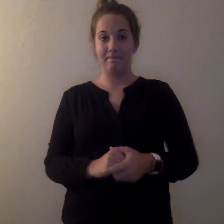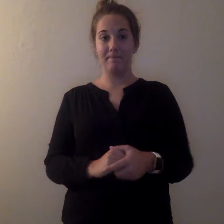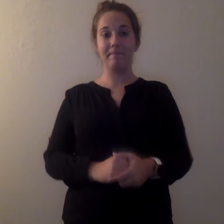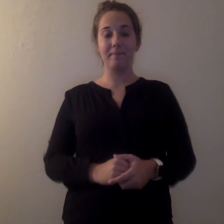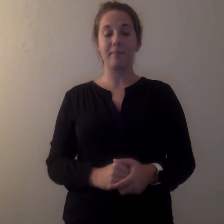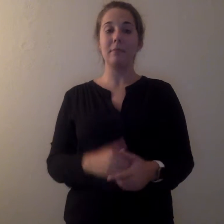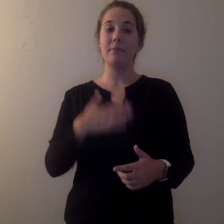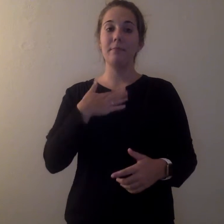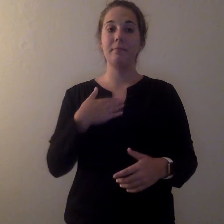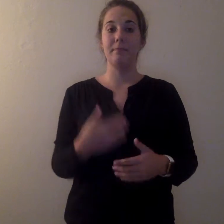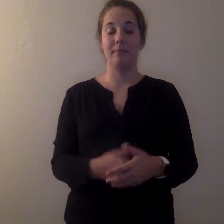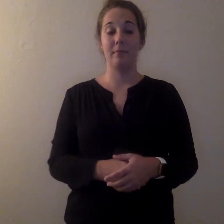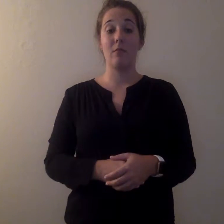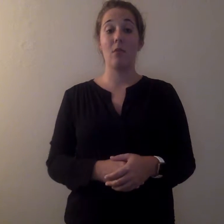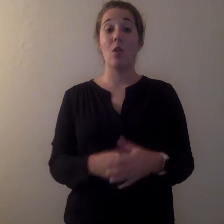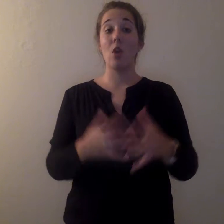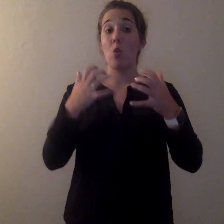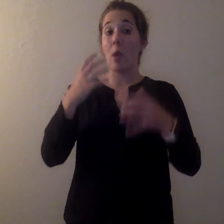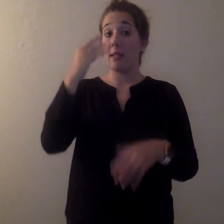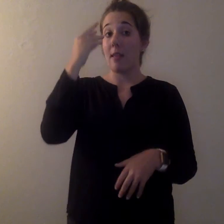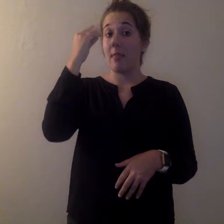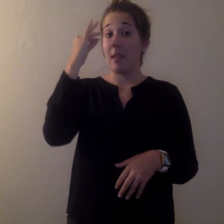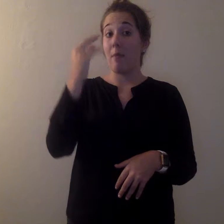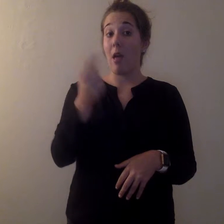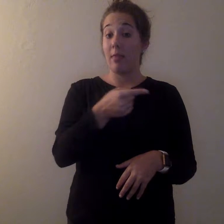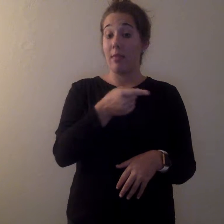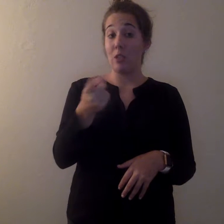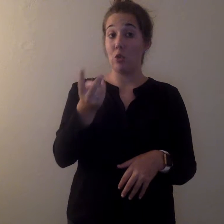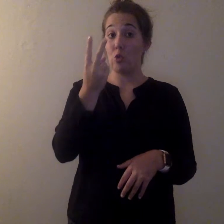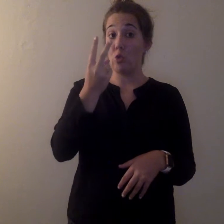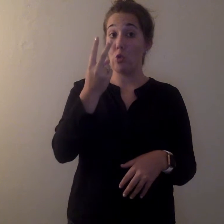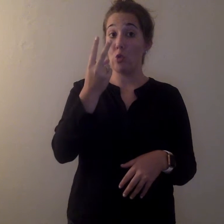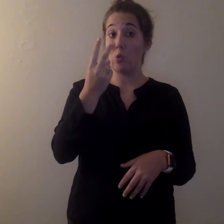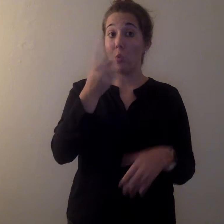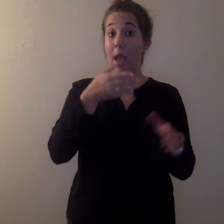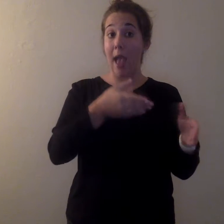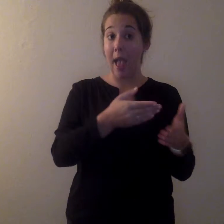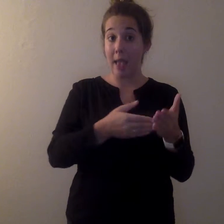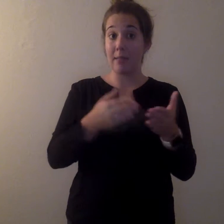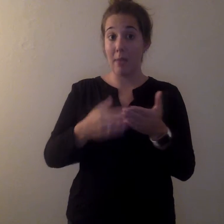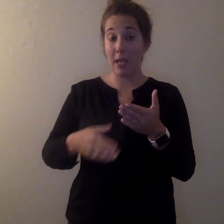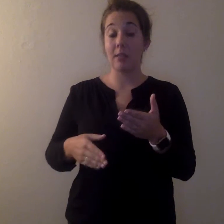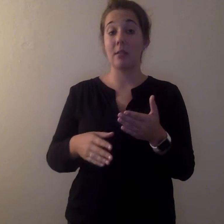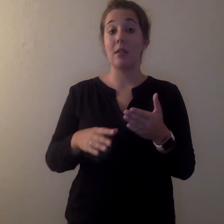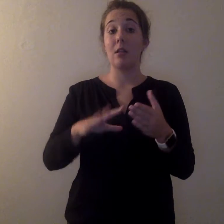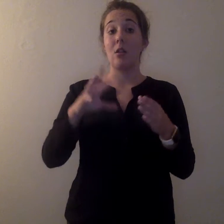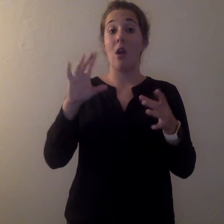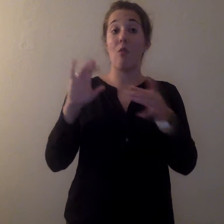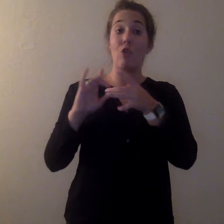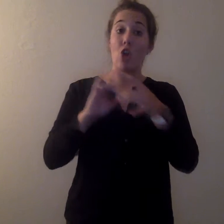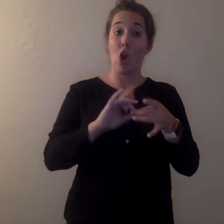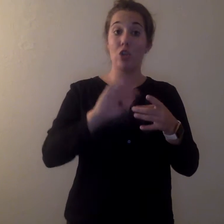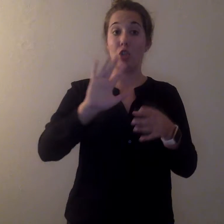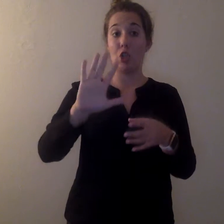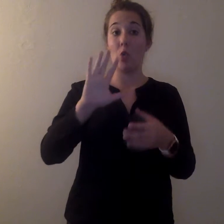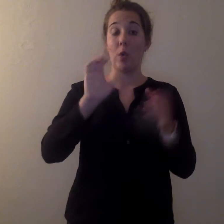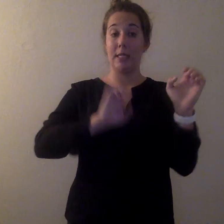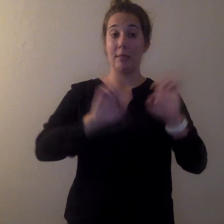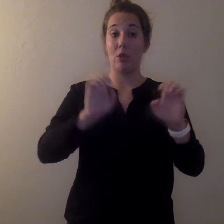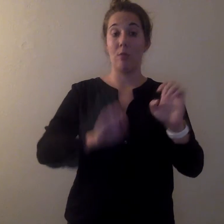You also want to think about these two aspects in regards to your experiment. The independent variable is